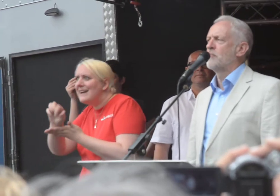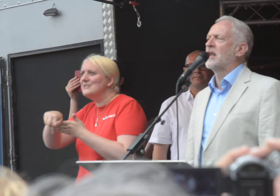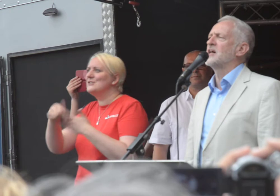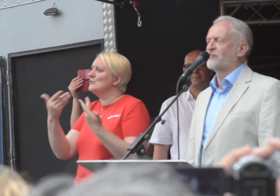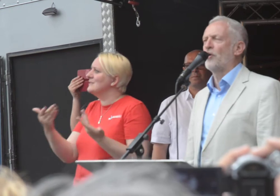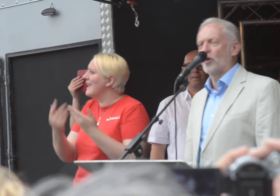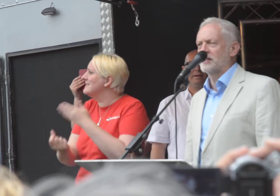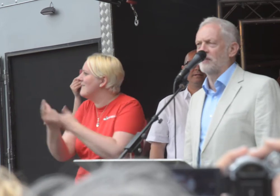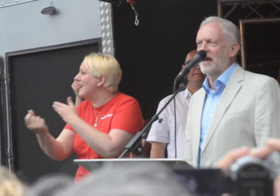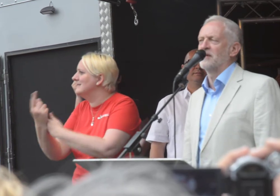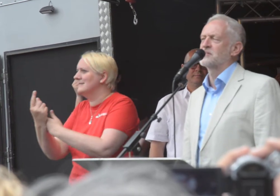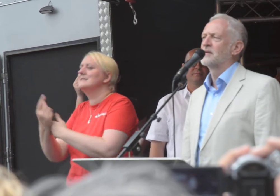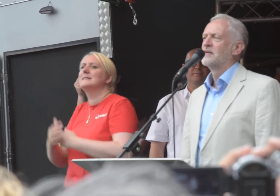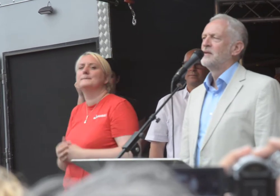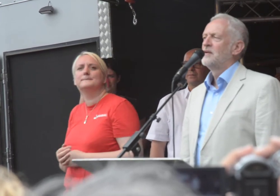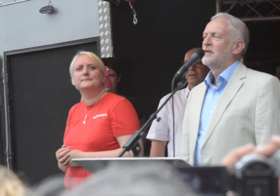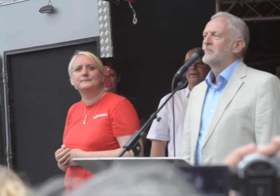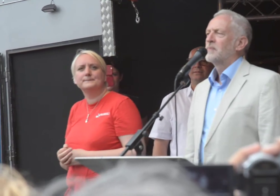And mobilise for this event.